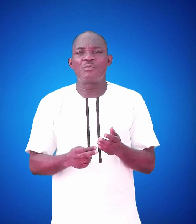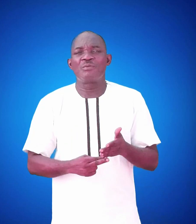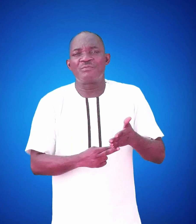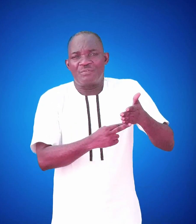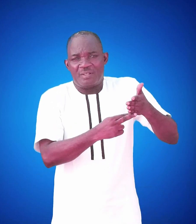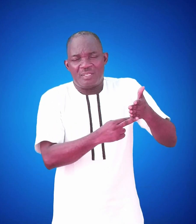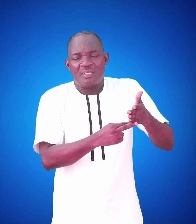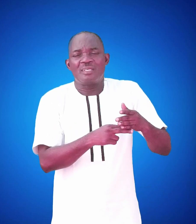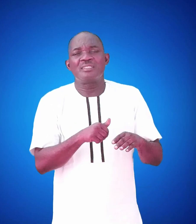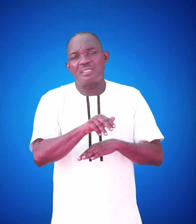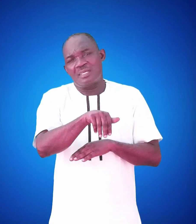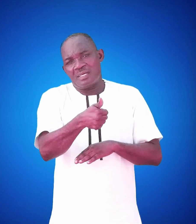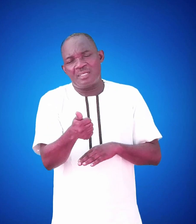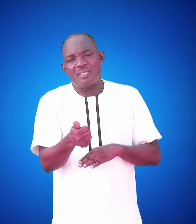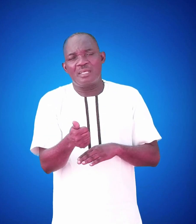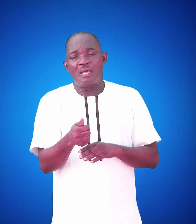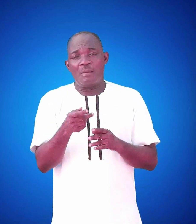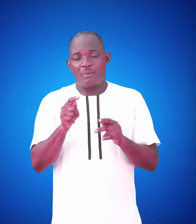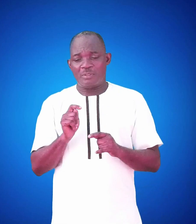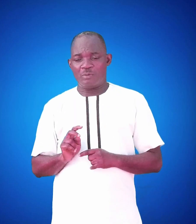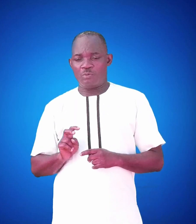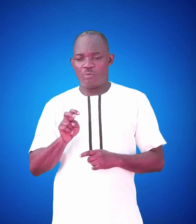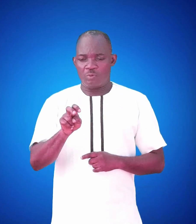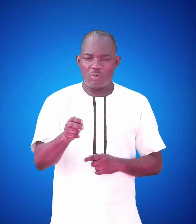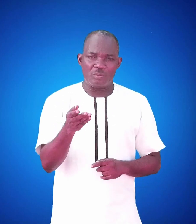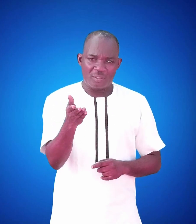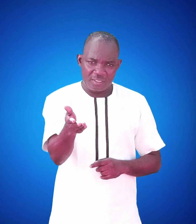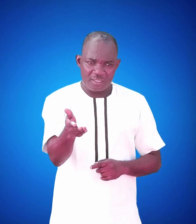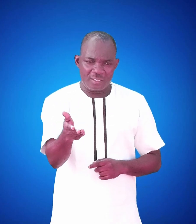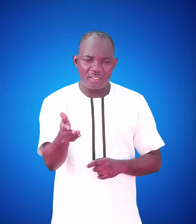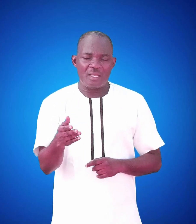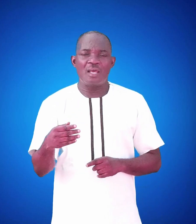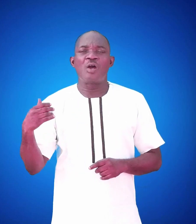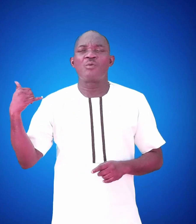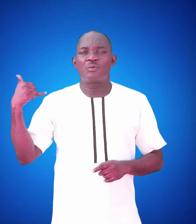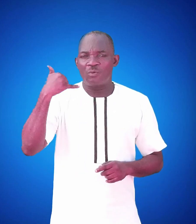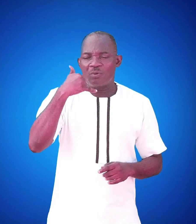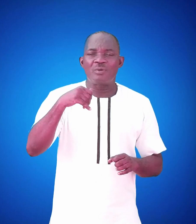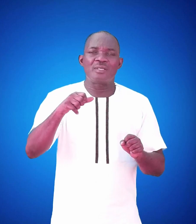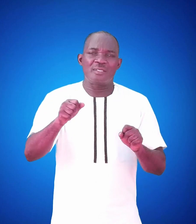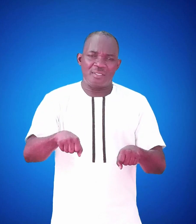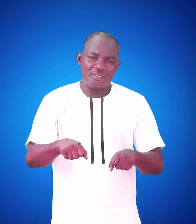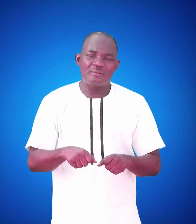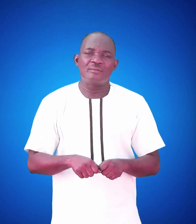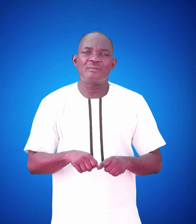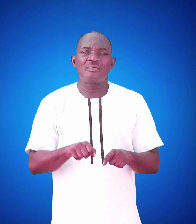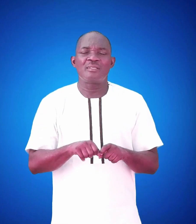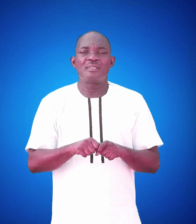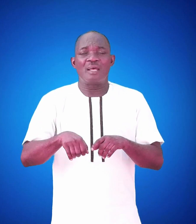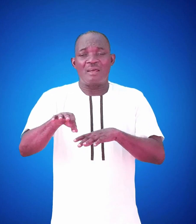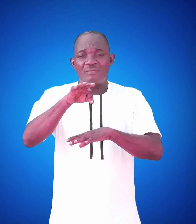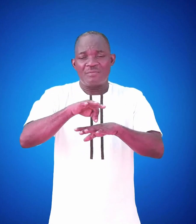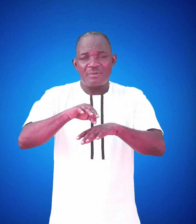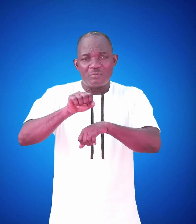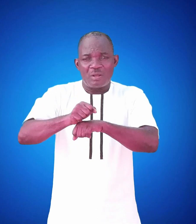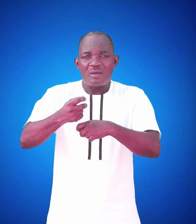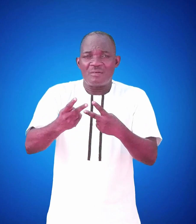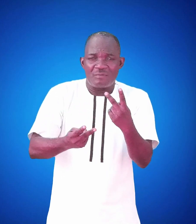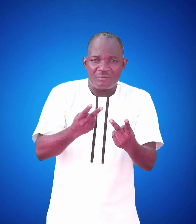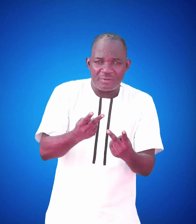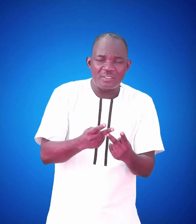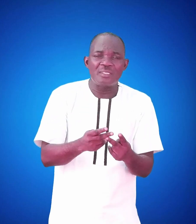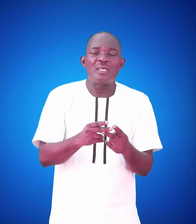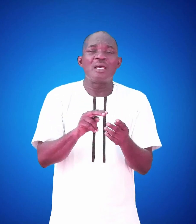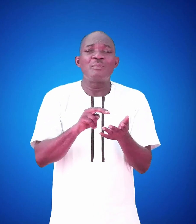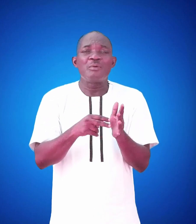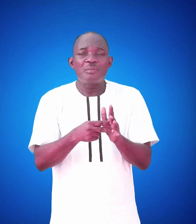referrals, in person, phone calls, field work,